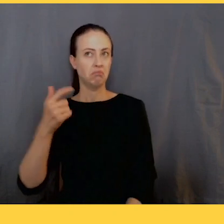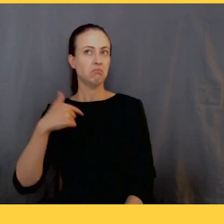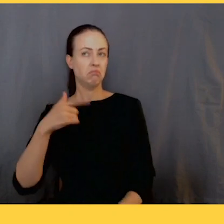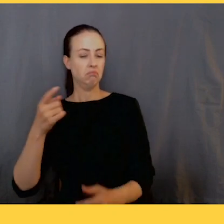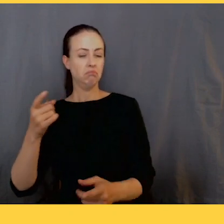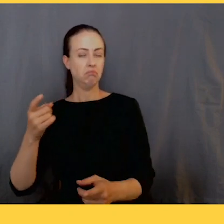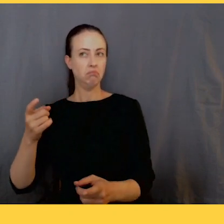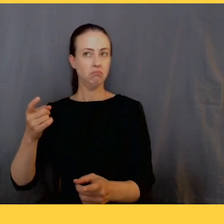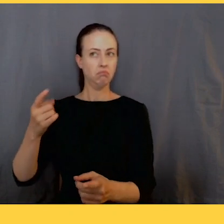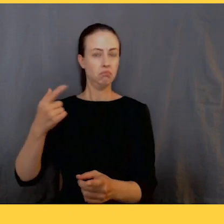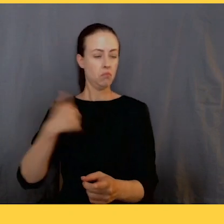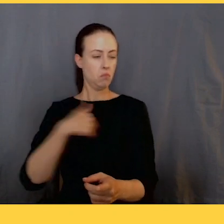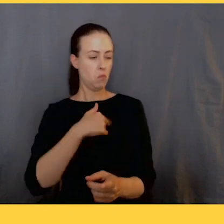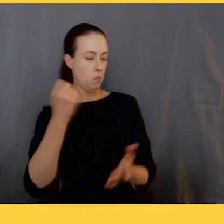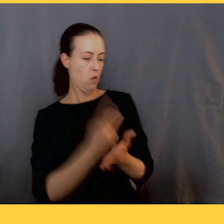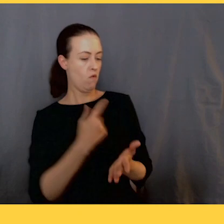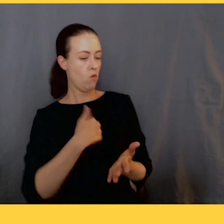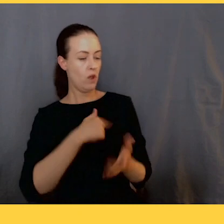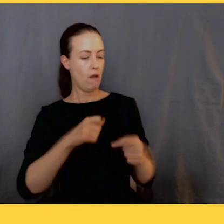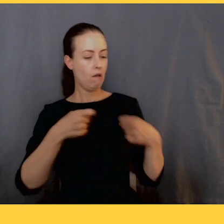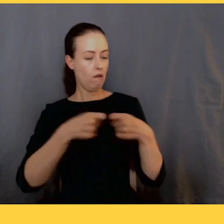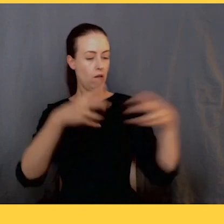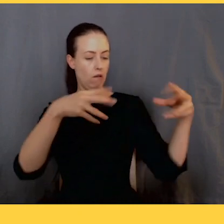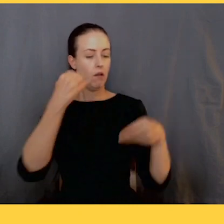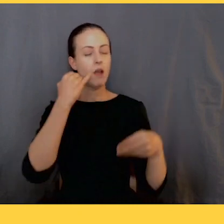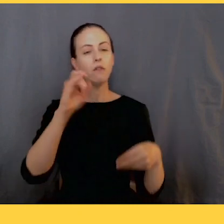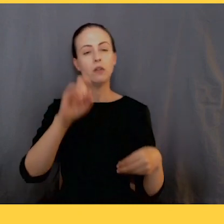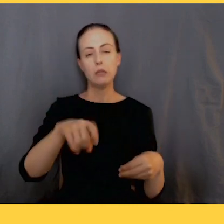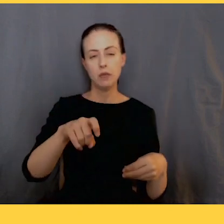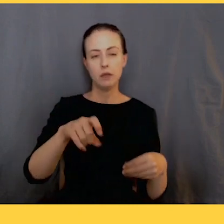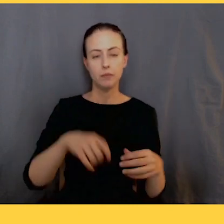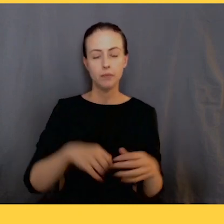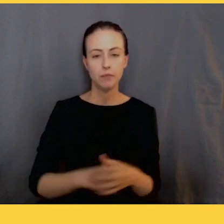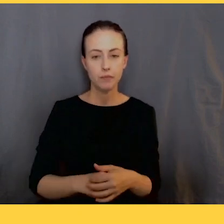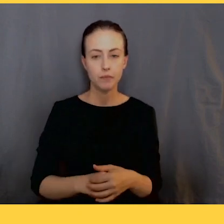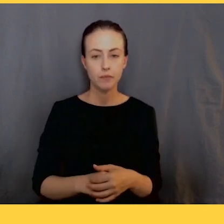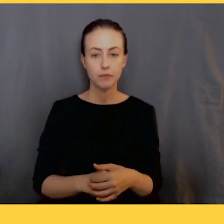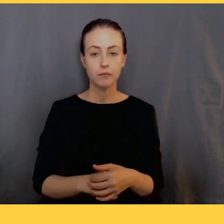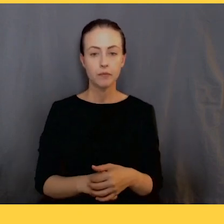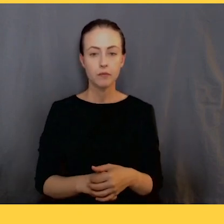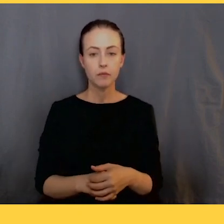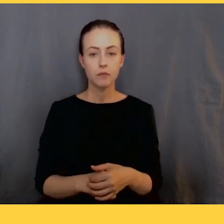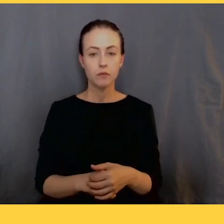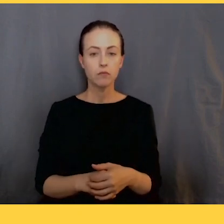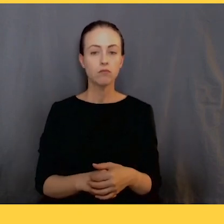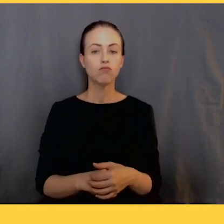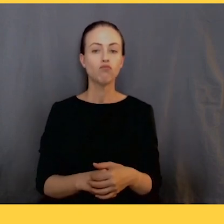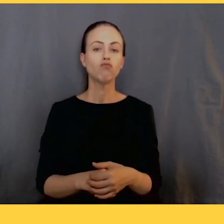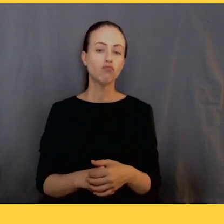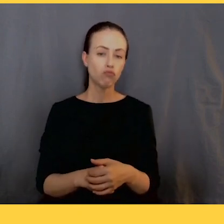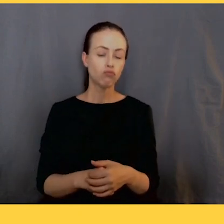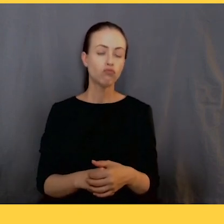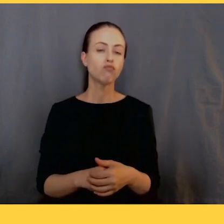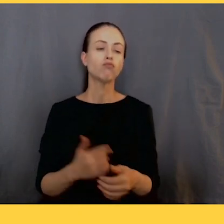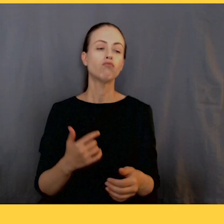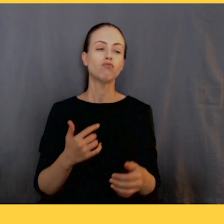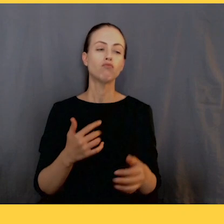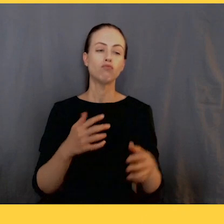safety, and PSPS is one of the means to doing so. PSPS will be used as